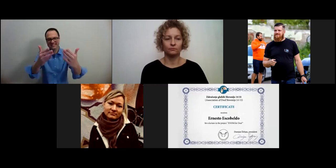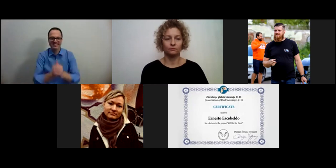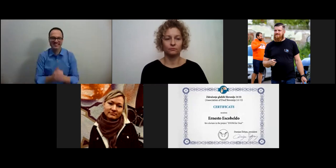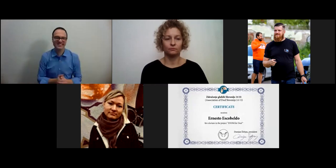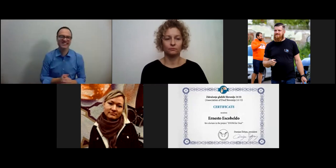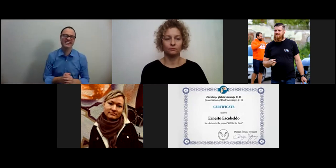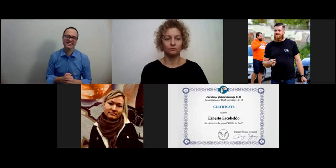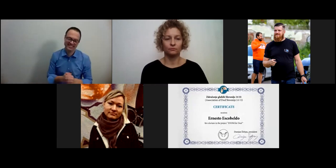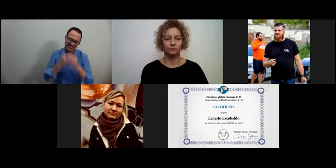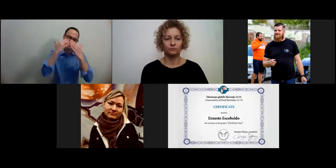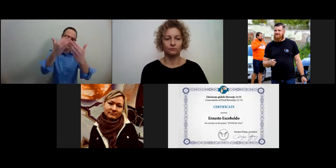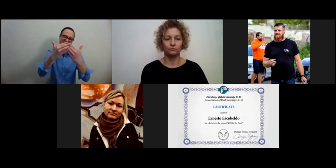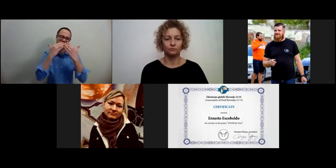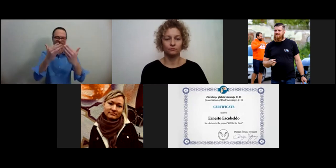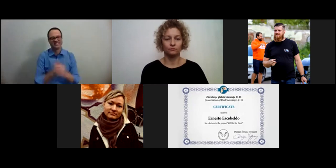Thank you, Mexico.